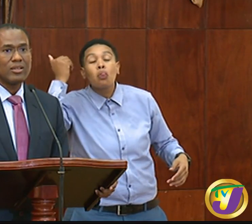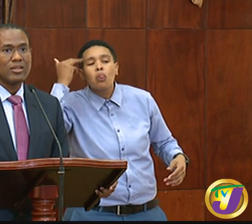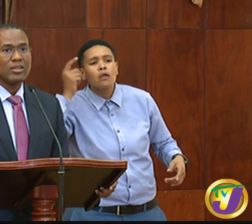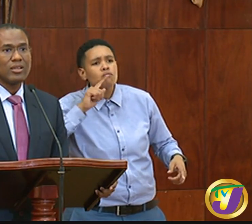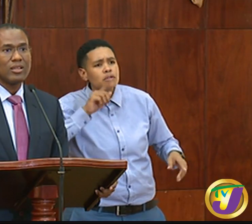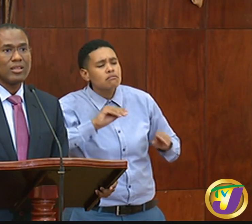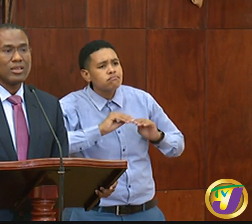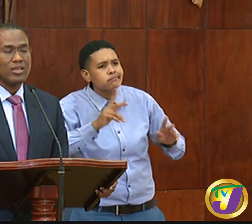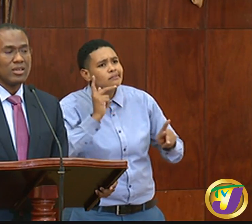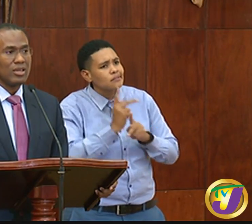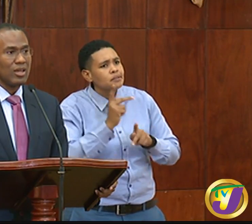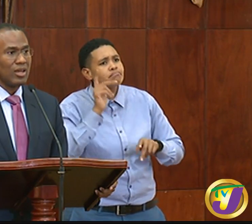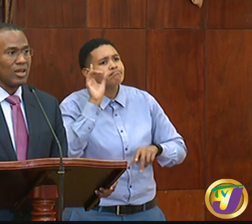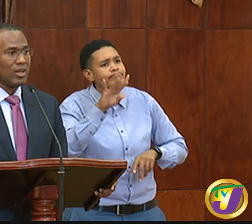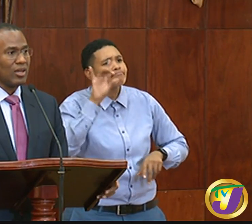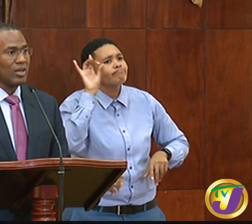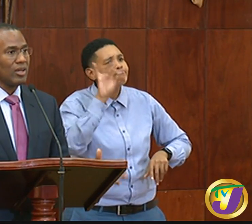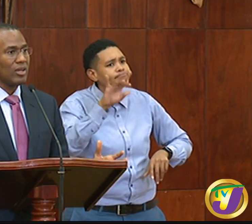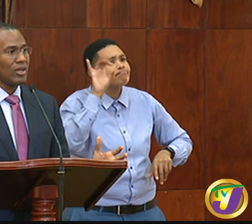on